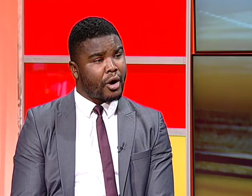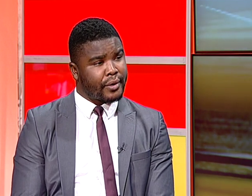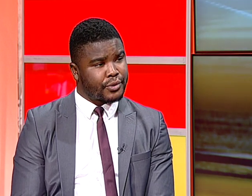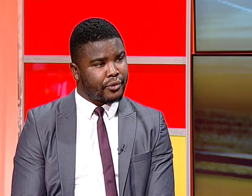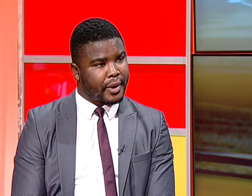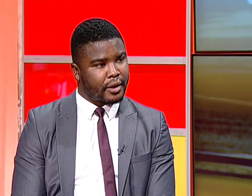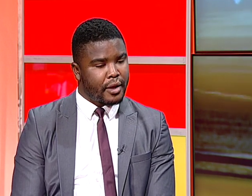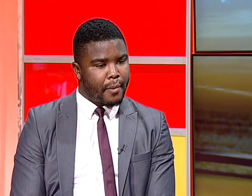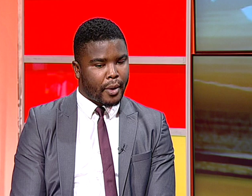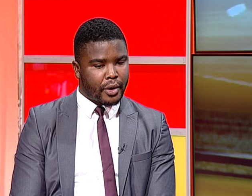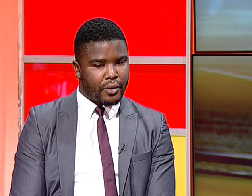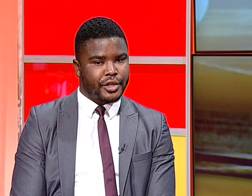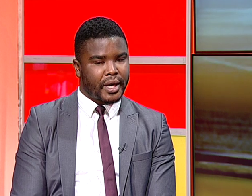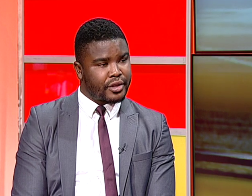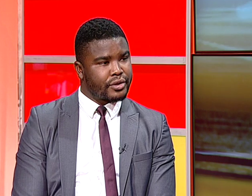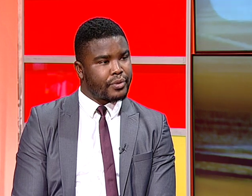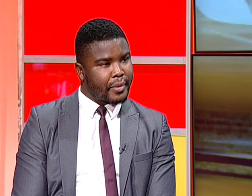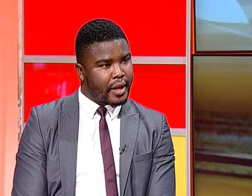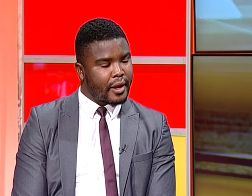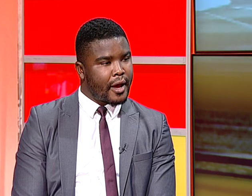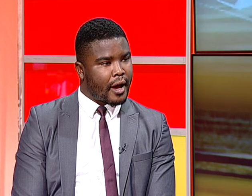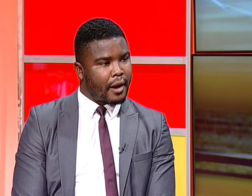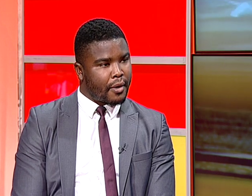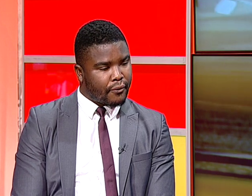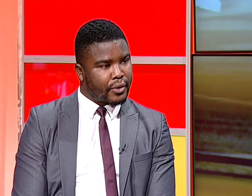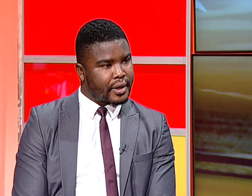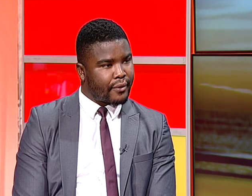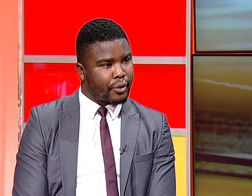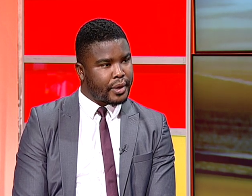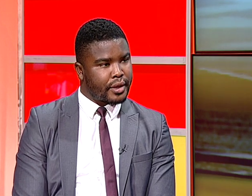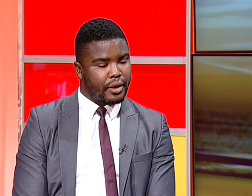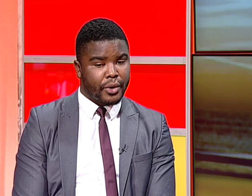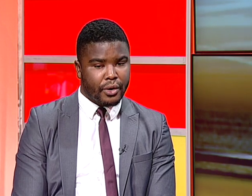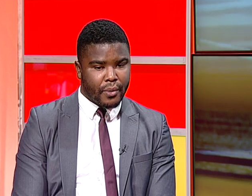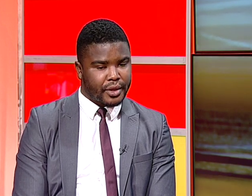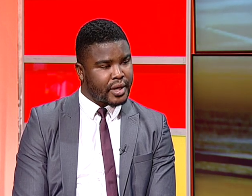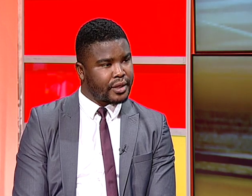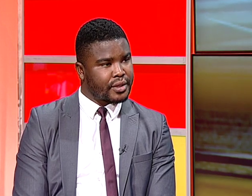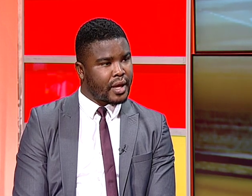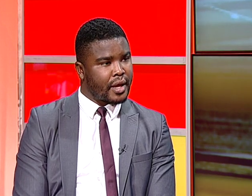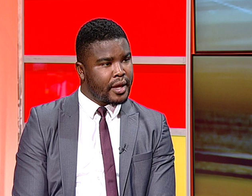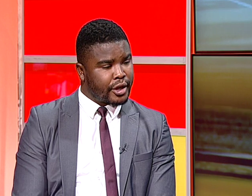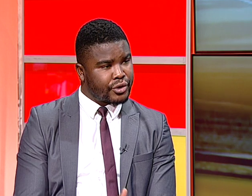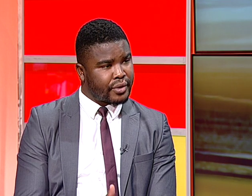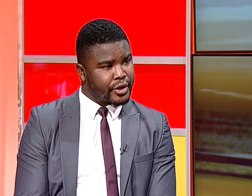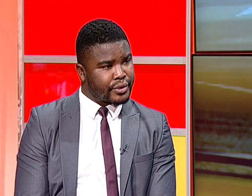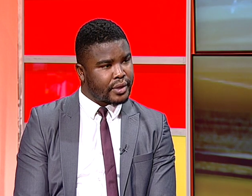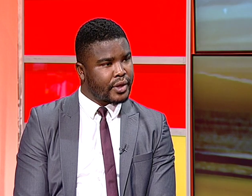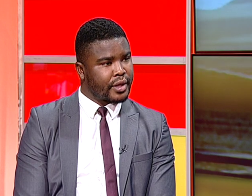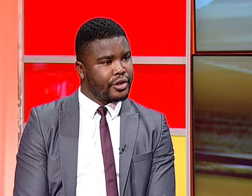progress we've made, but we know the challenges remain for the deaf community. We know what the challenges are, issues of inclusivity, issues